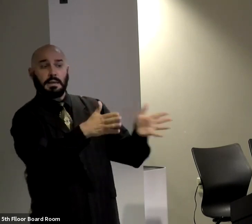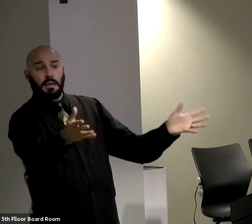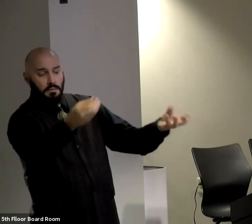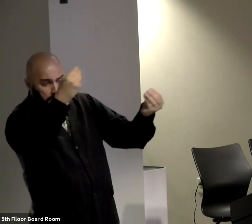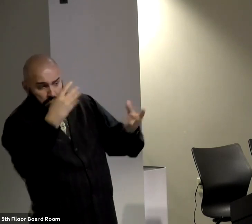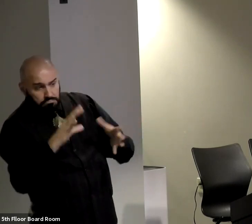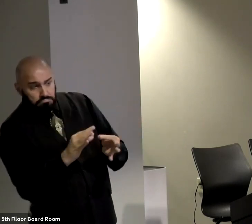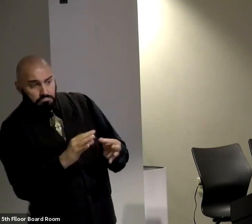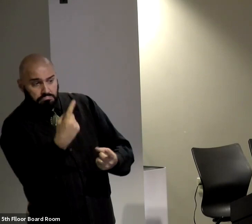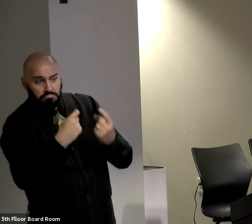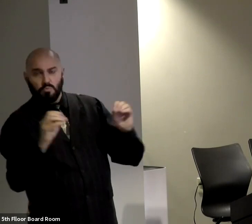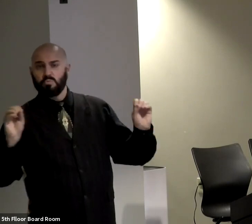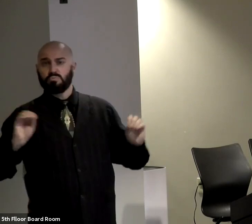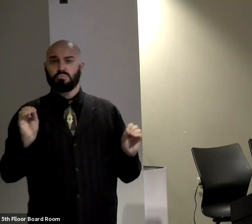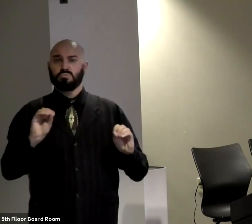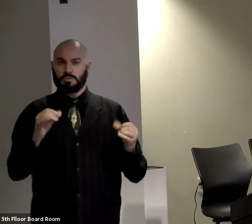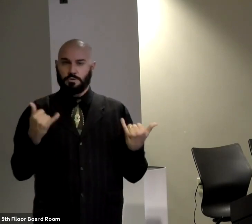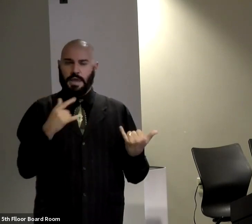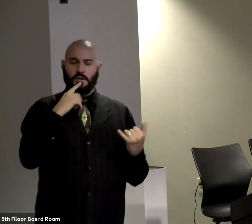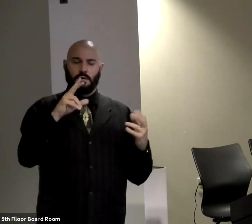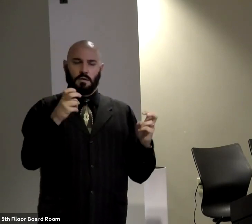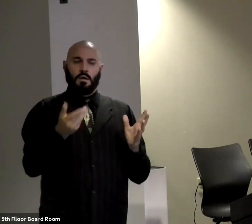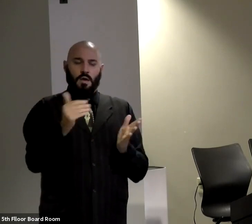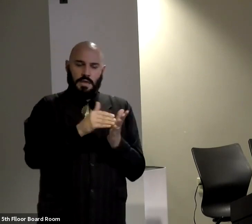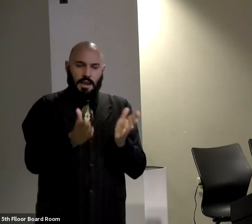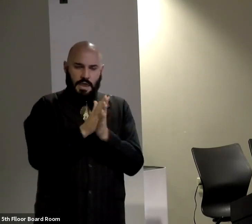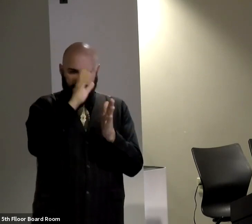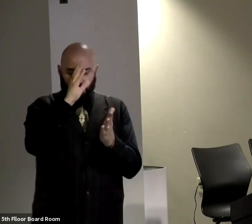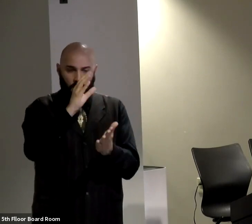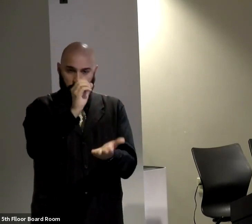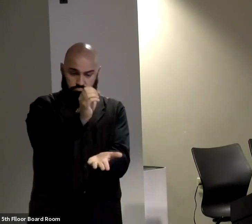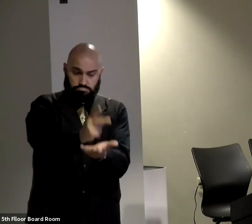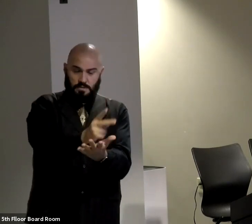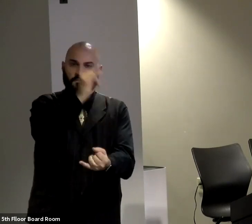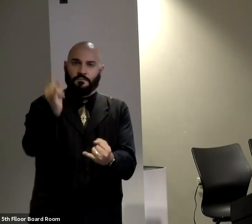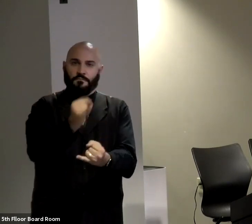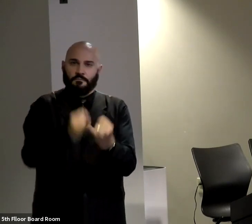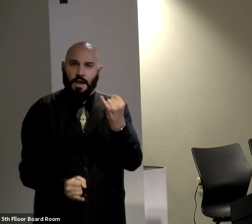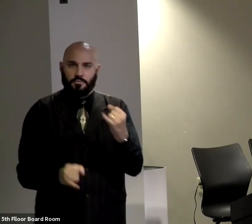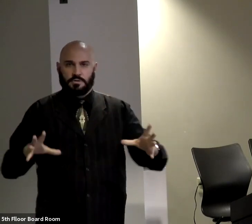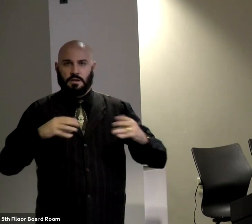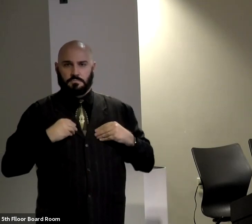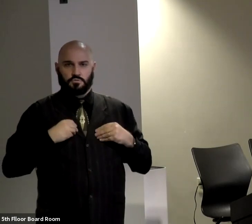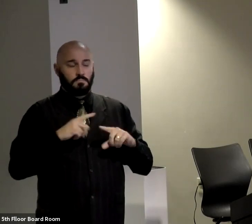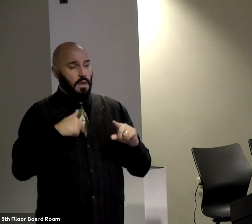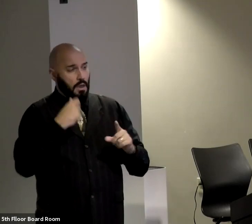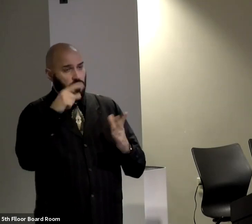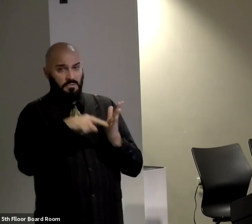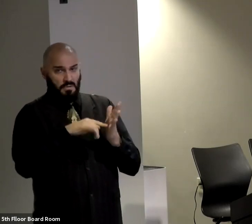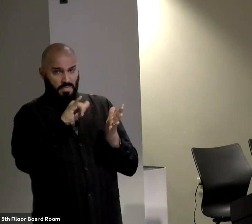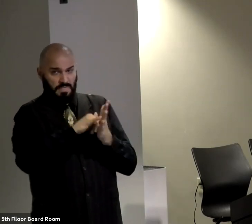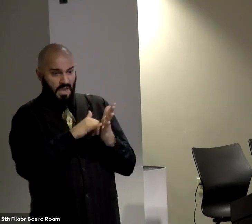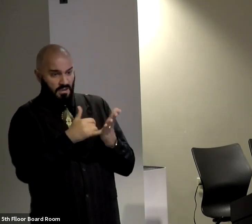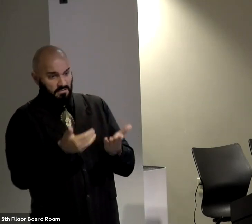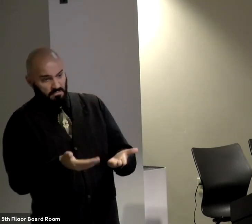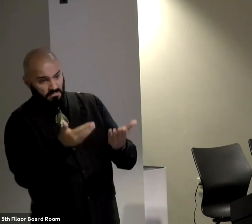ask for a final adoption. And as I understand the write-up, there is no cost to the involved